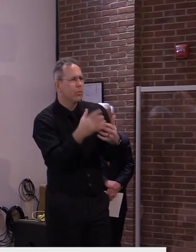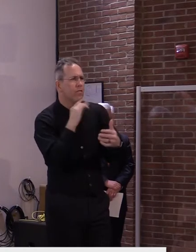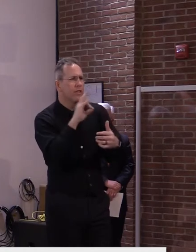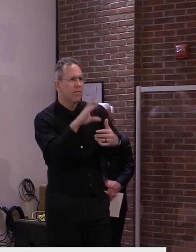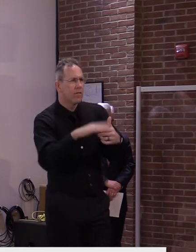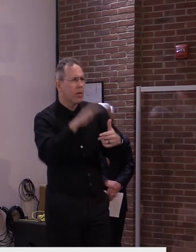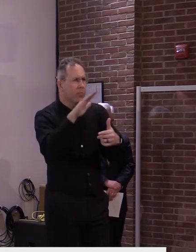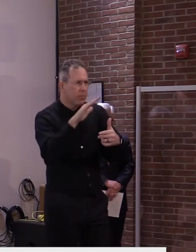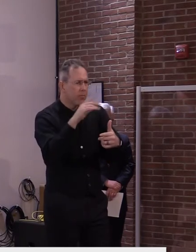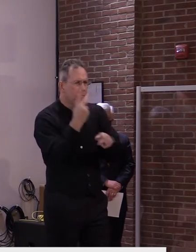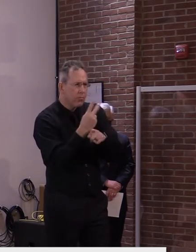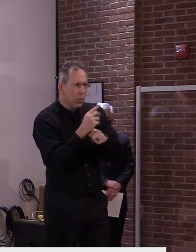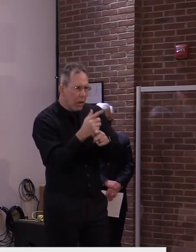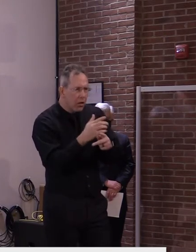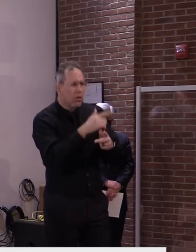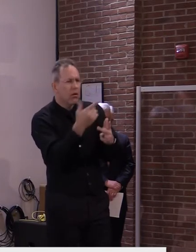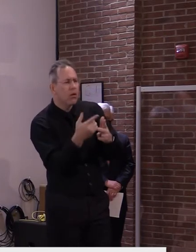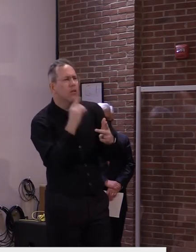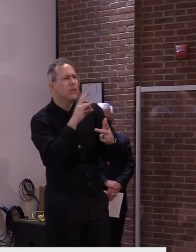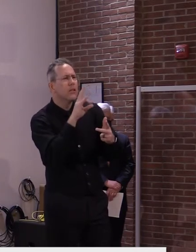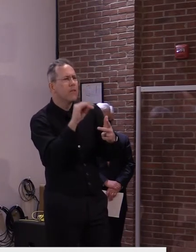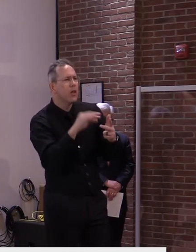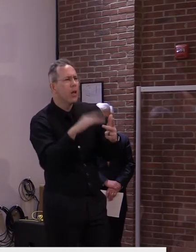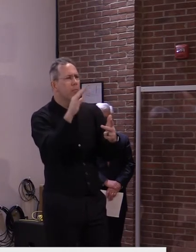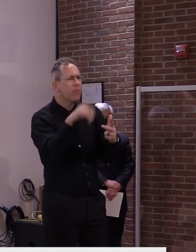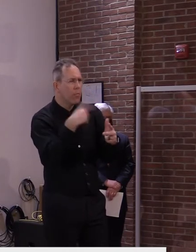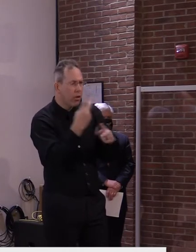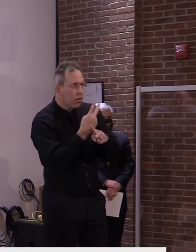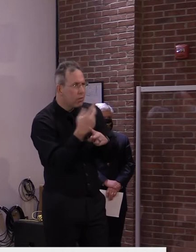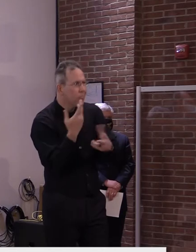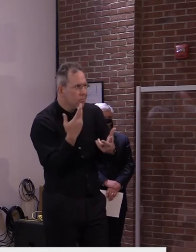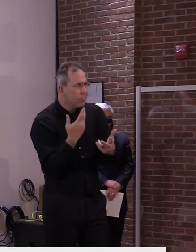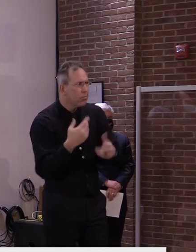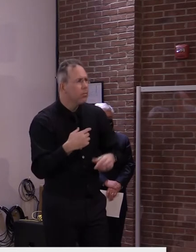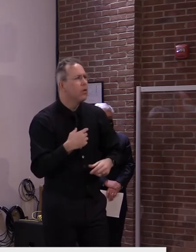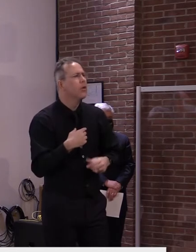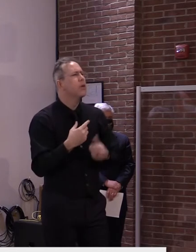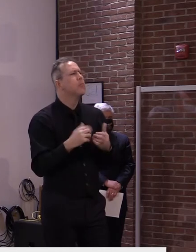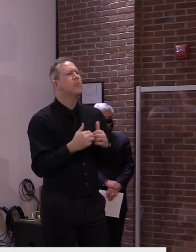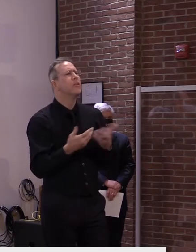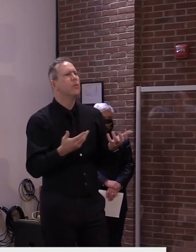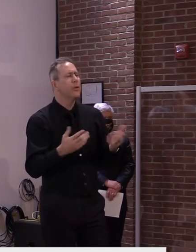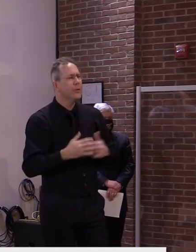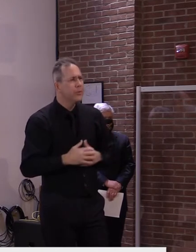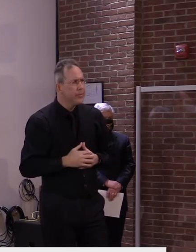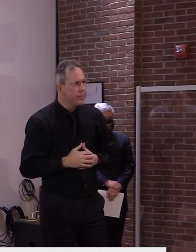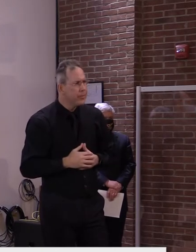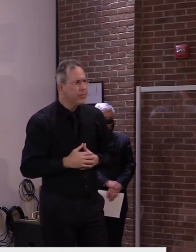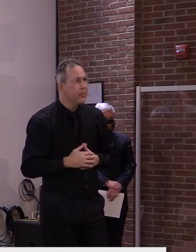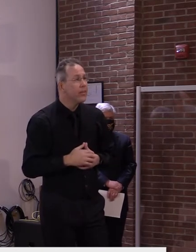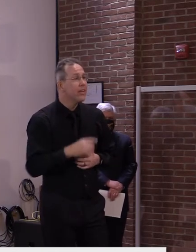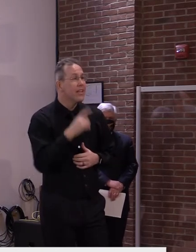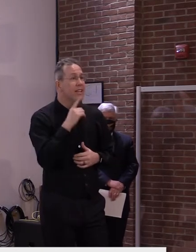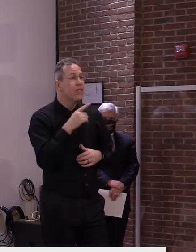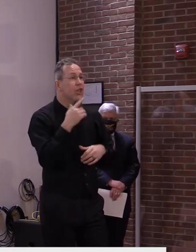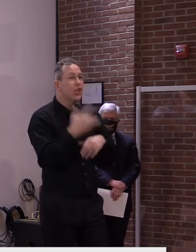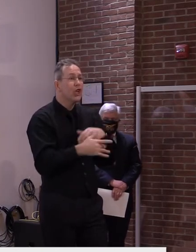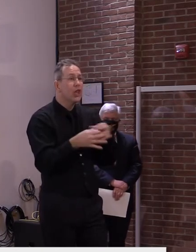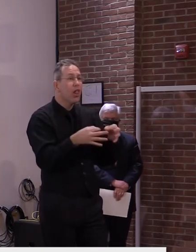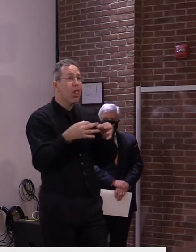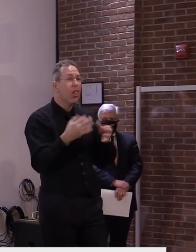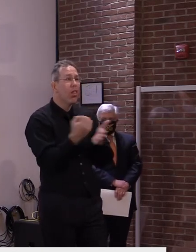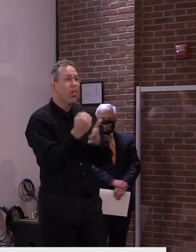But that doesn't mean they'll get to we'll get them to them any quicker, because it all is dependent upon the supply. But we want to be